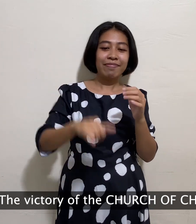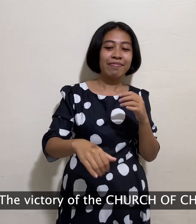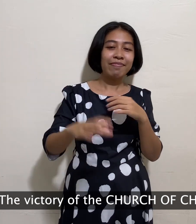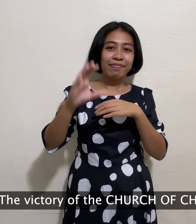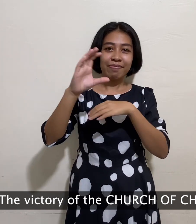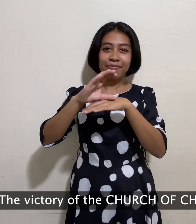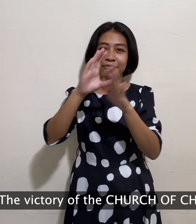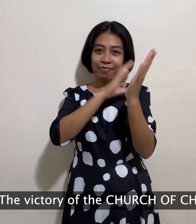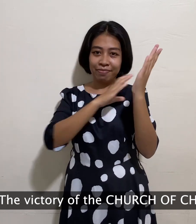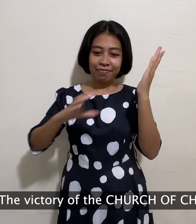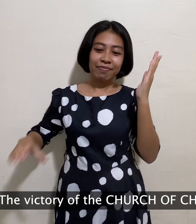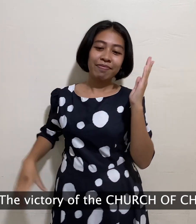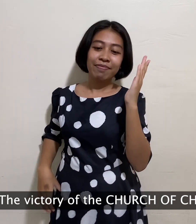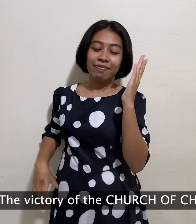victory of the church of